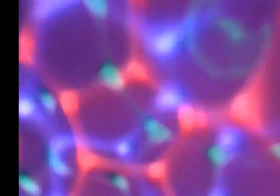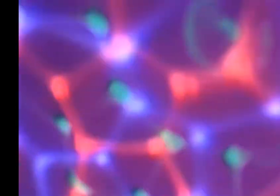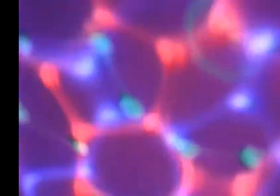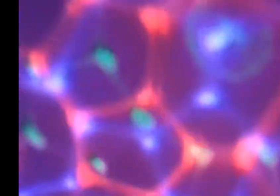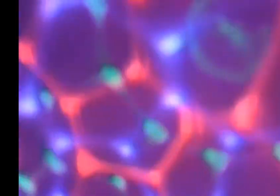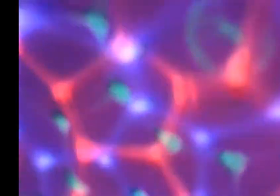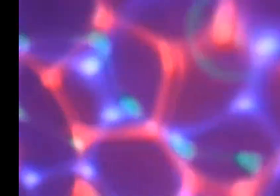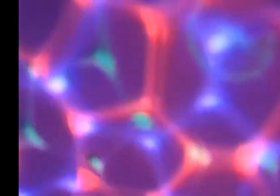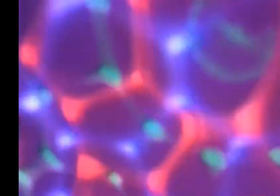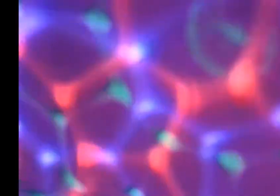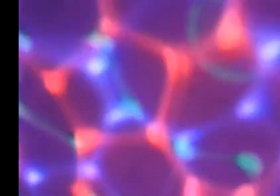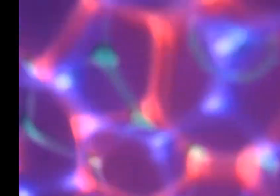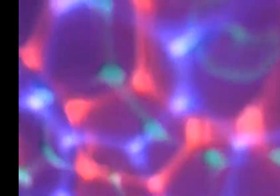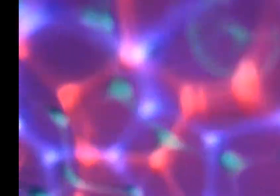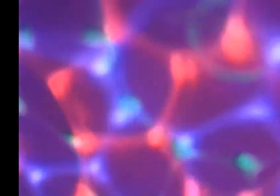certain ways to create these images.